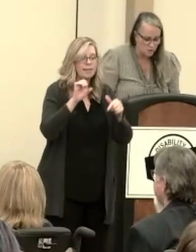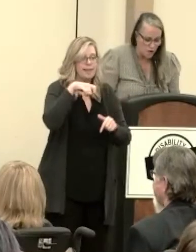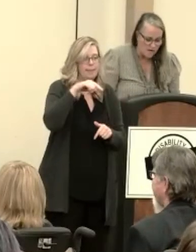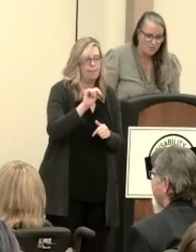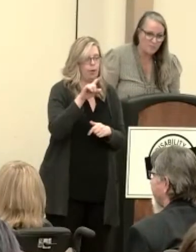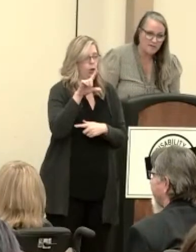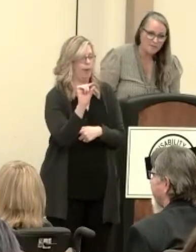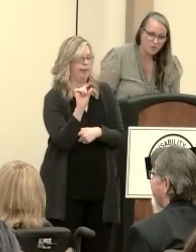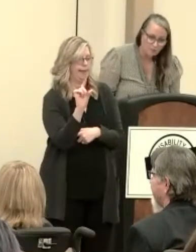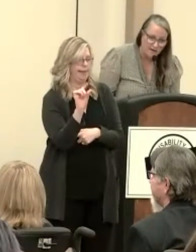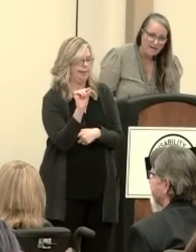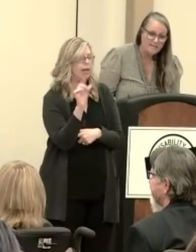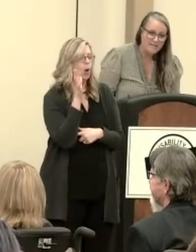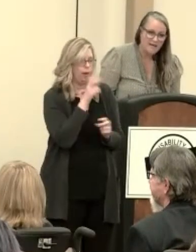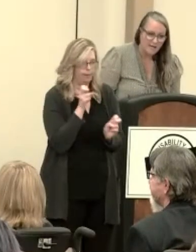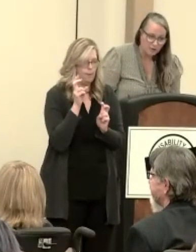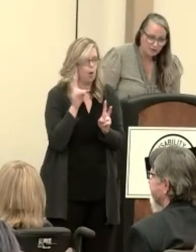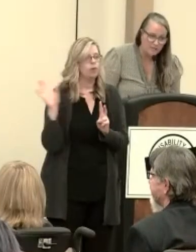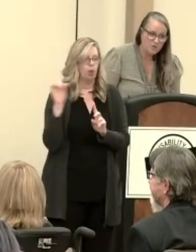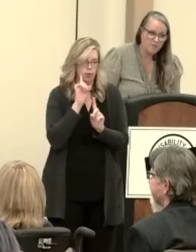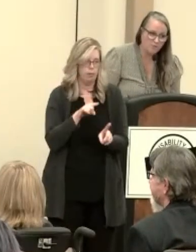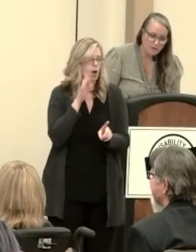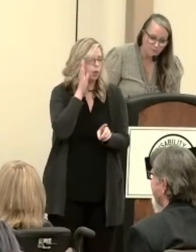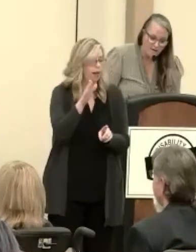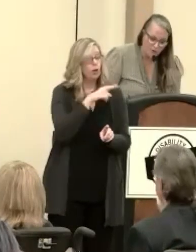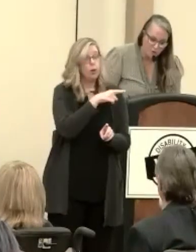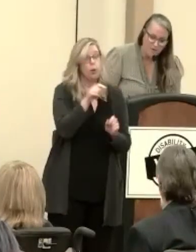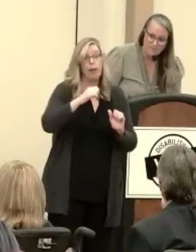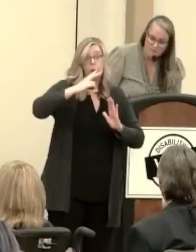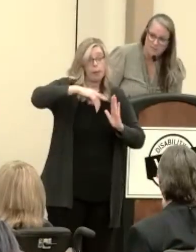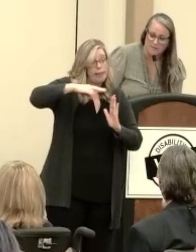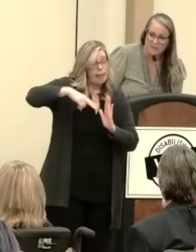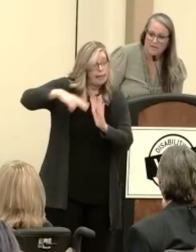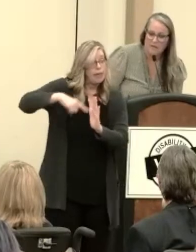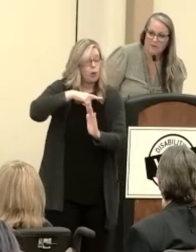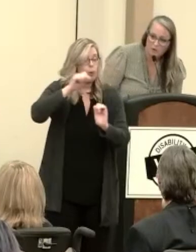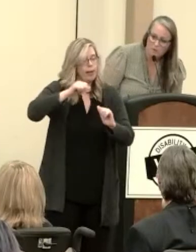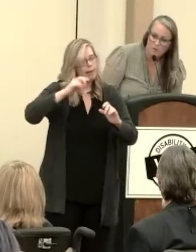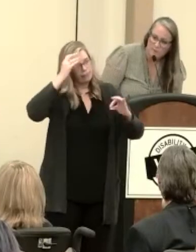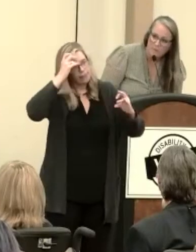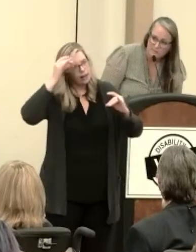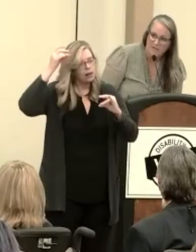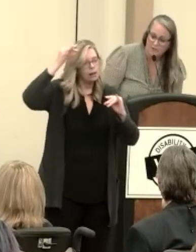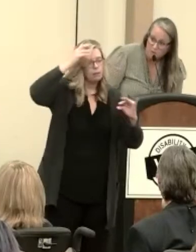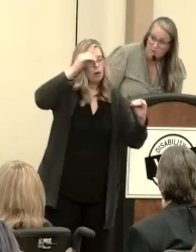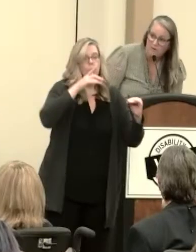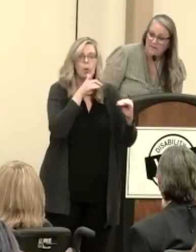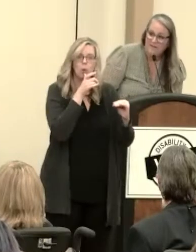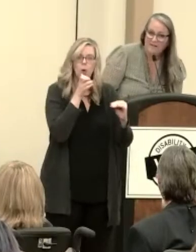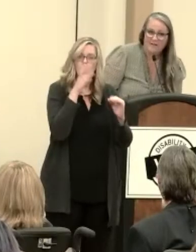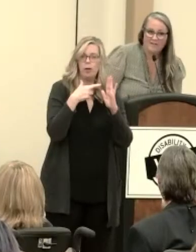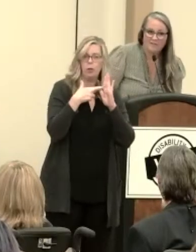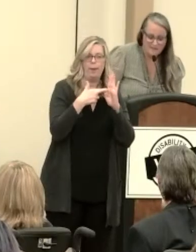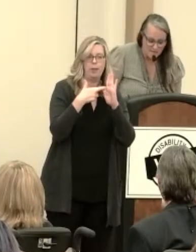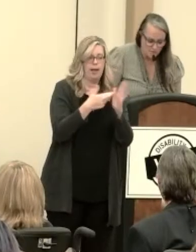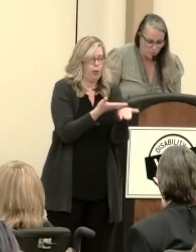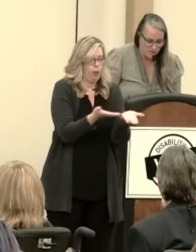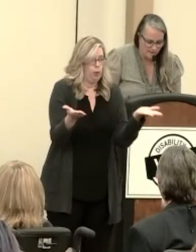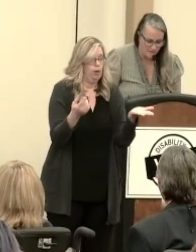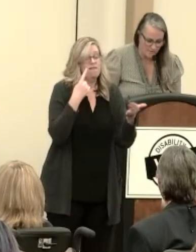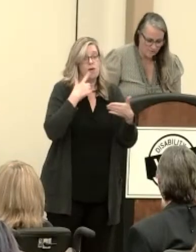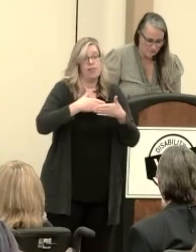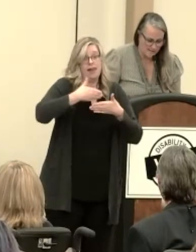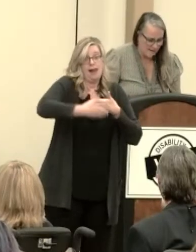there's a lot to be able to read and look into before you make your decision about who will represent you for the next